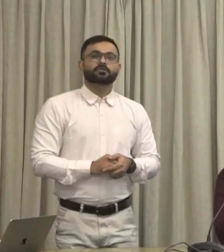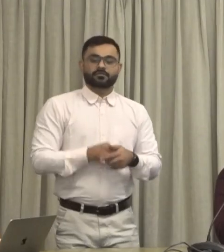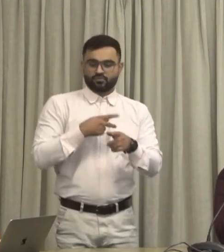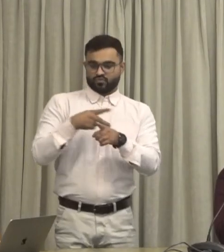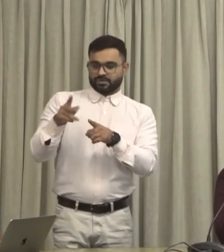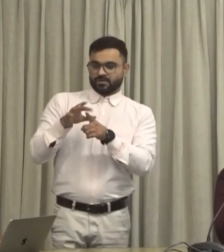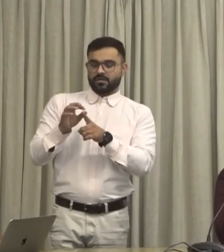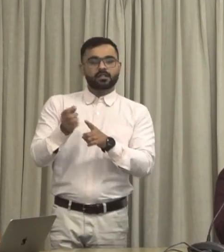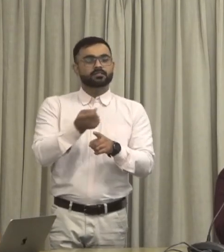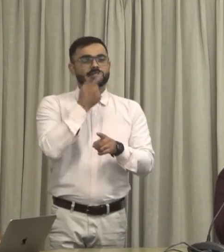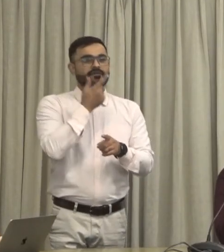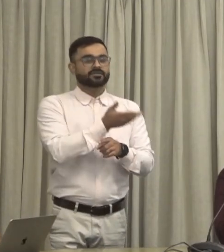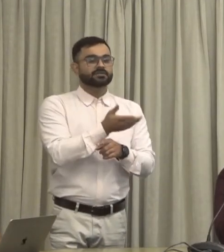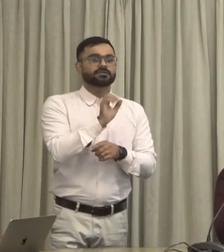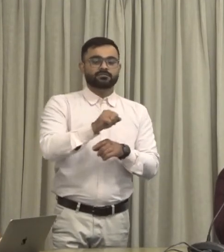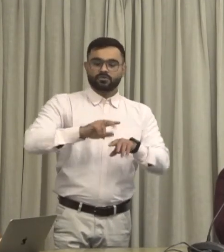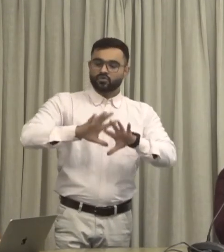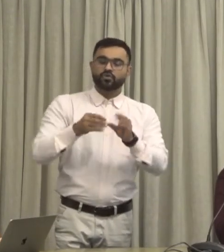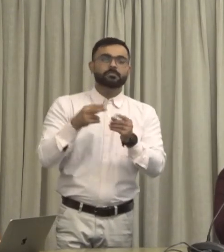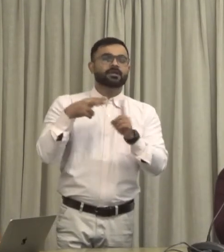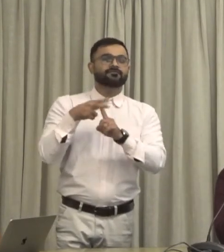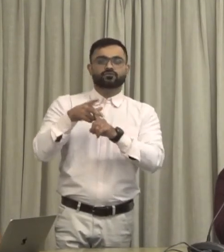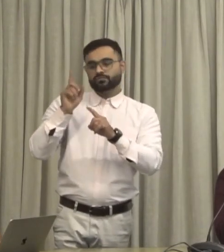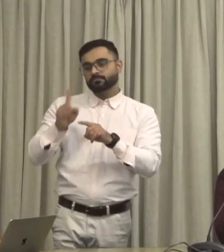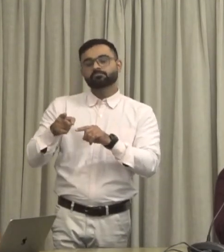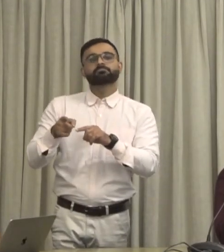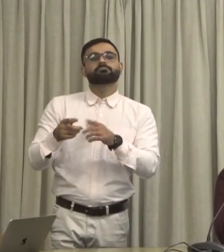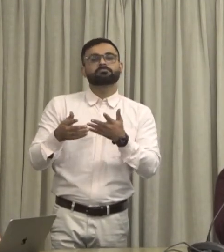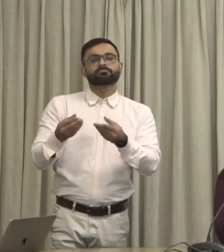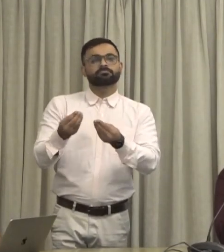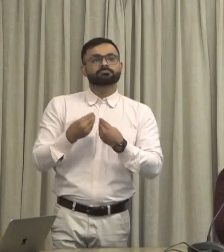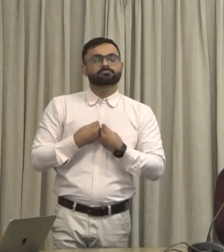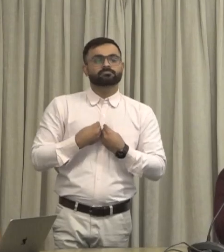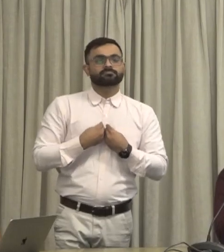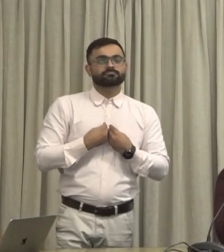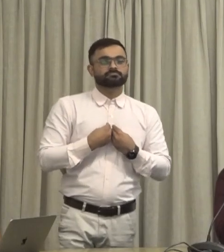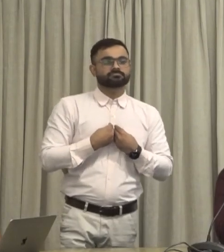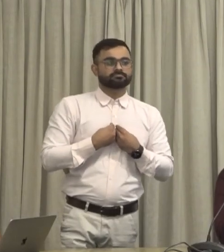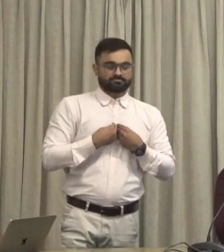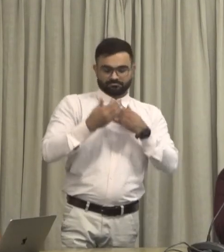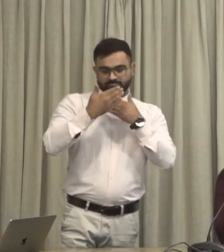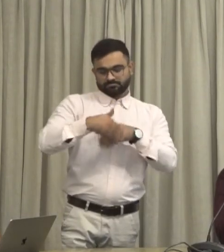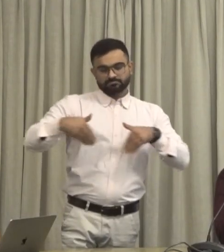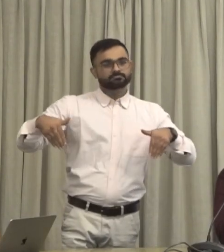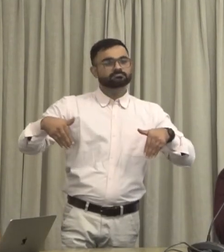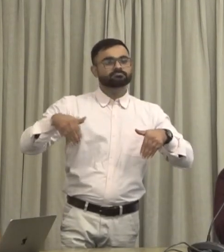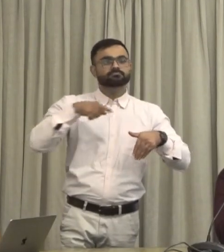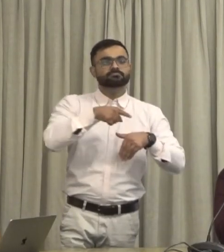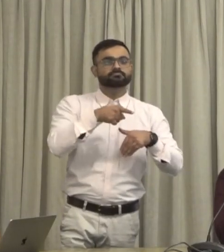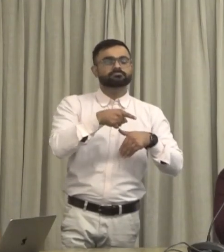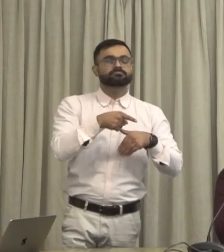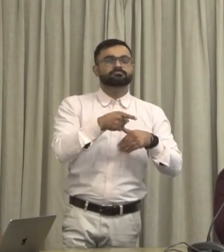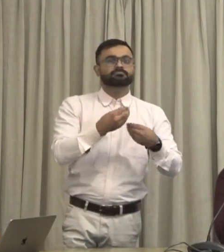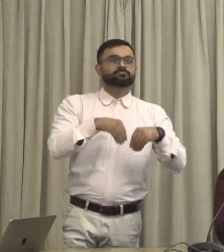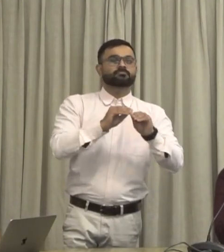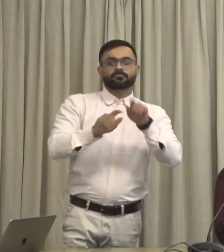facet of medicine, because every intervention must have a boundary, isn't it? It can't